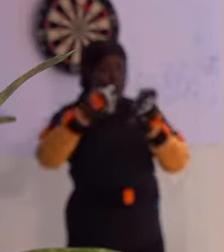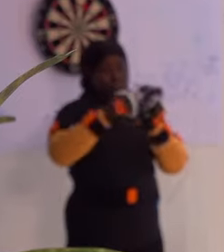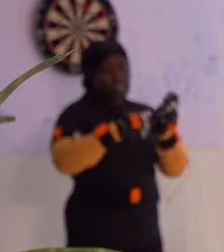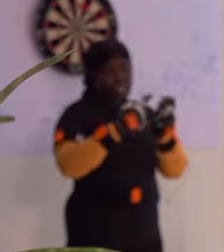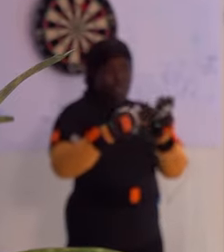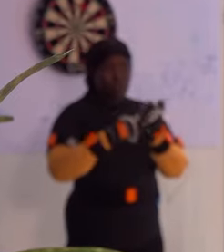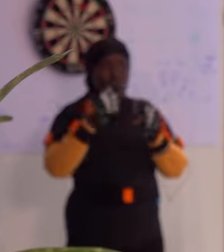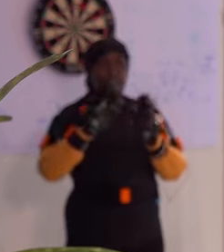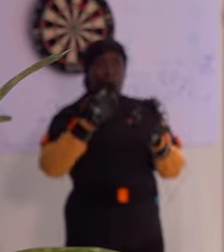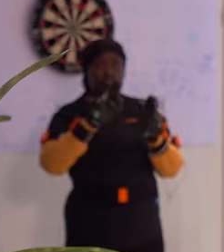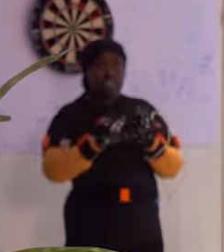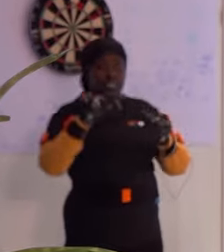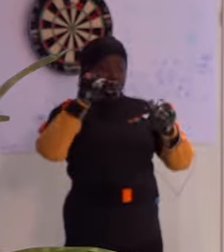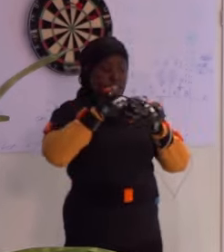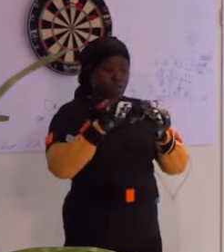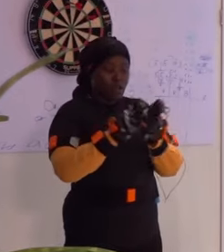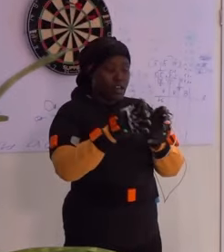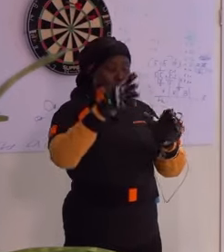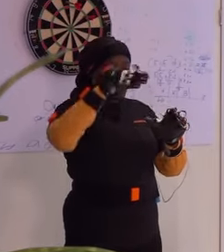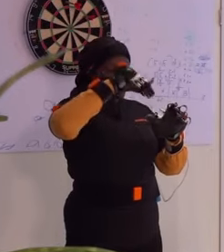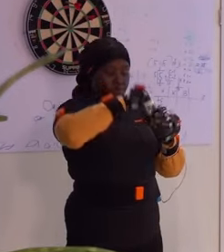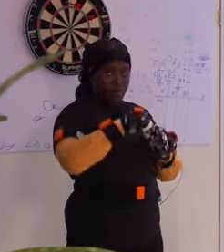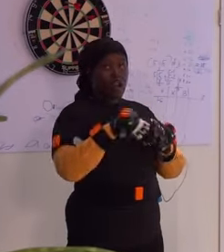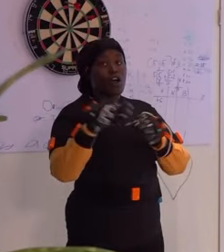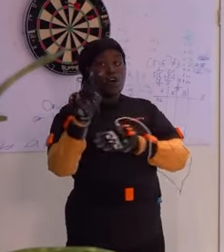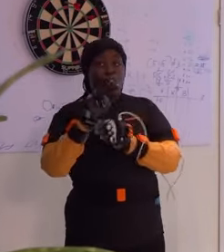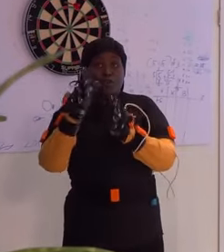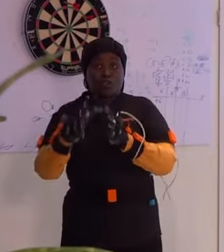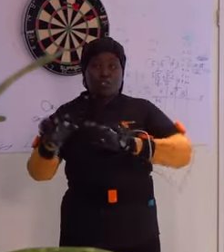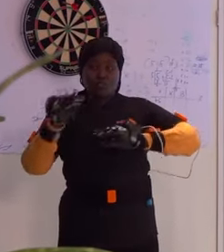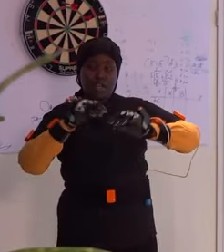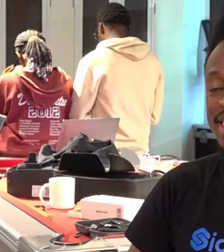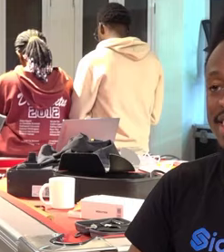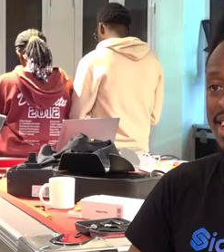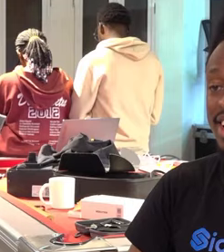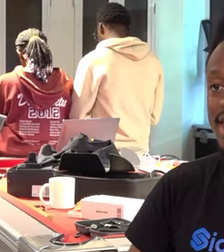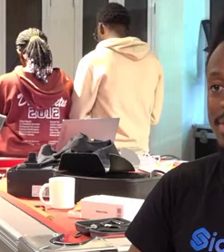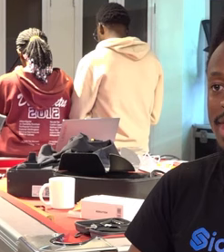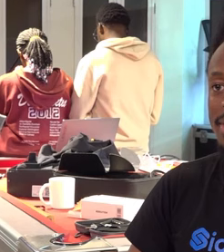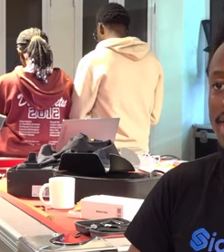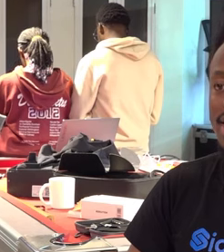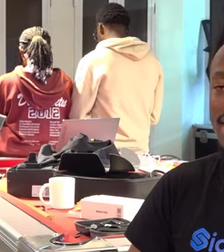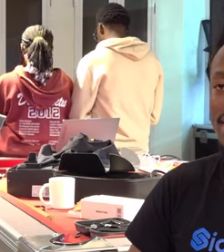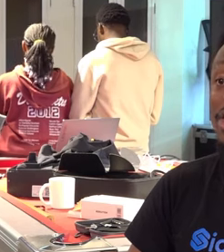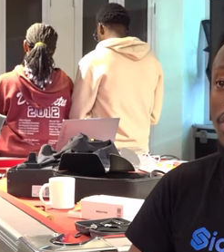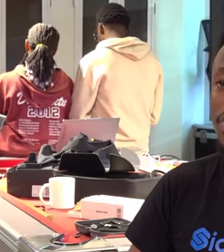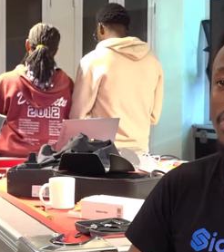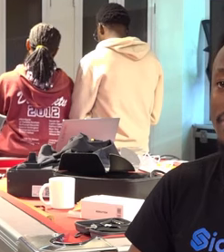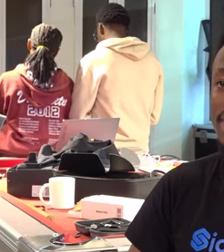Outcomes accessible and inclusive. Being users with disabilities, I think AI is becoming an ongoing